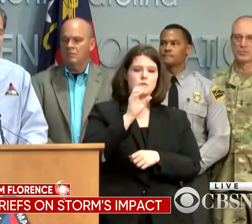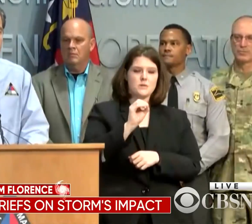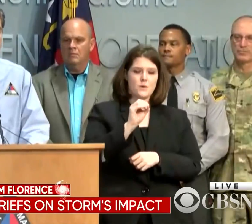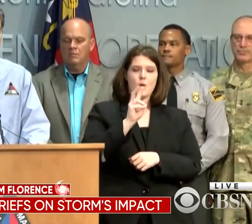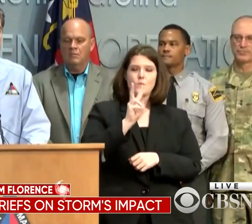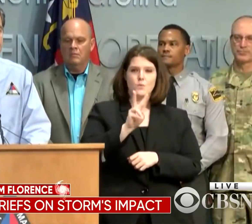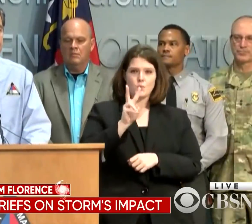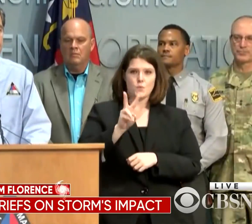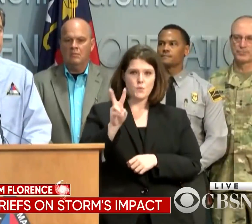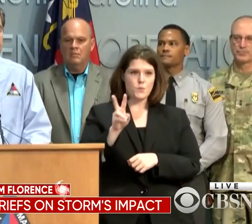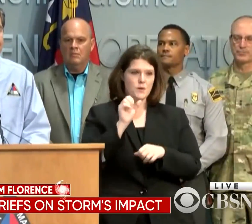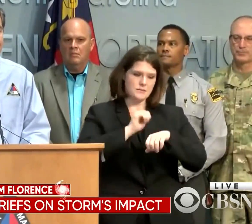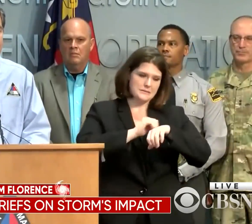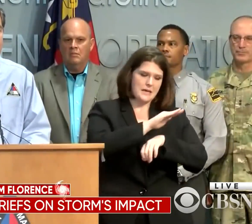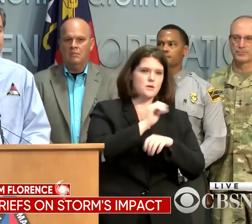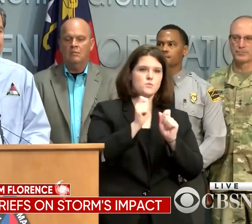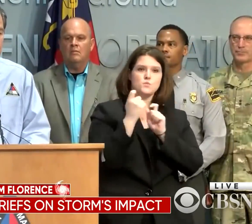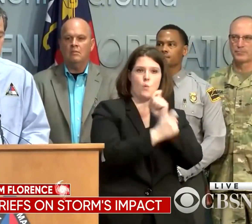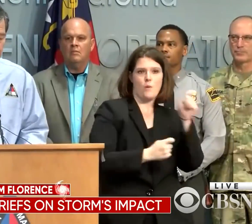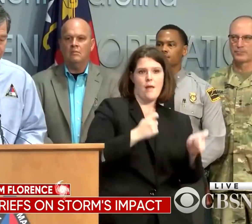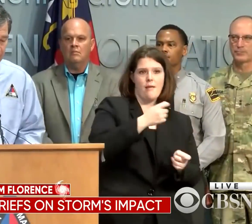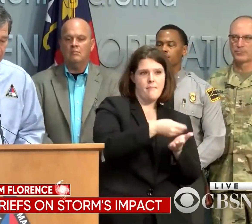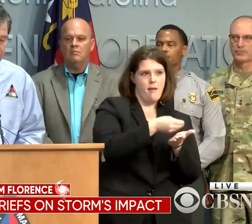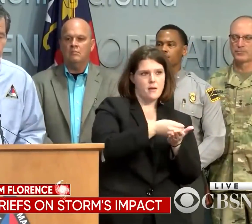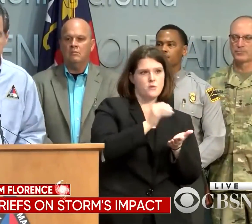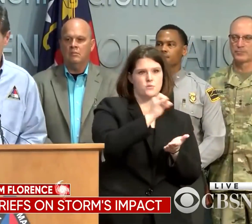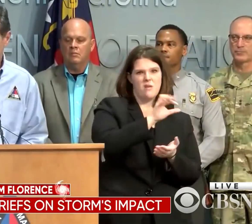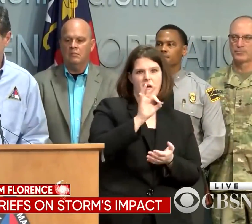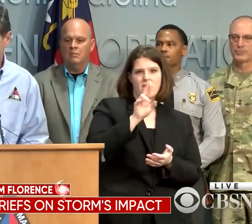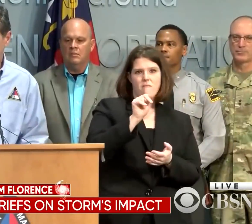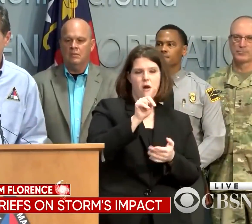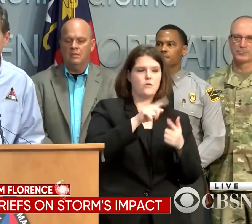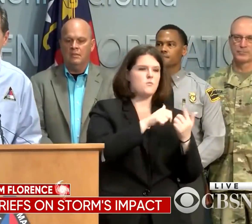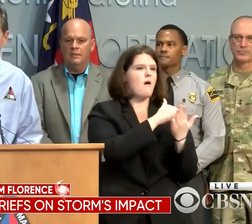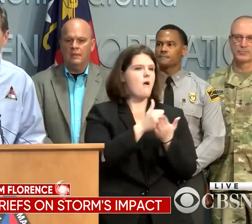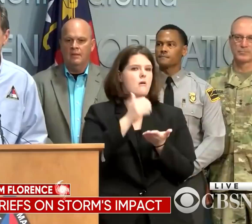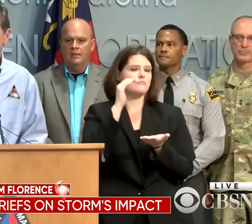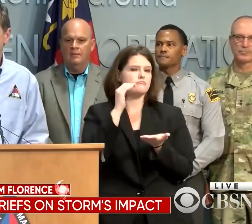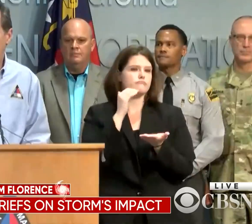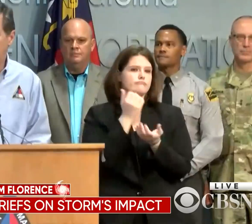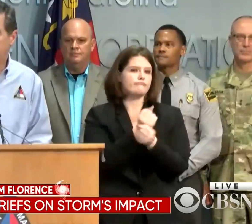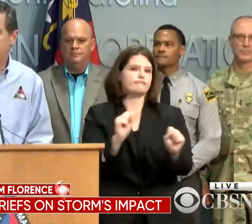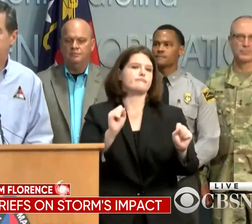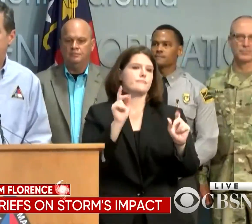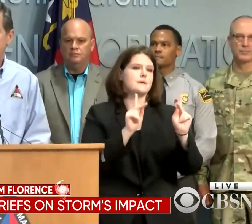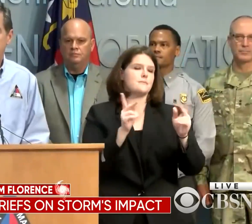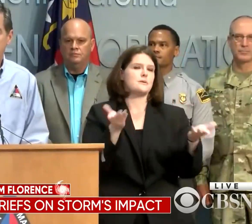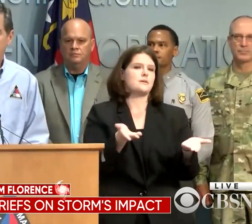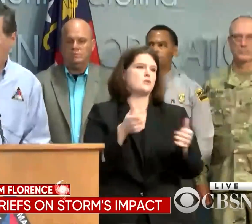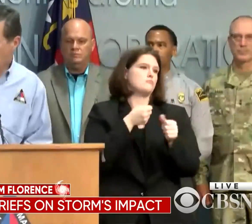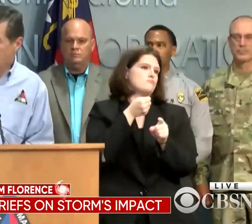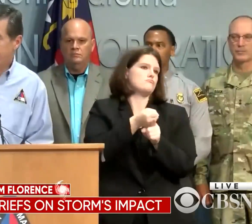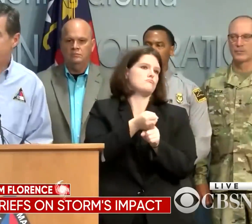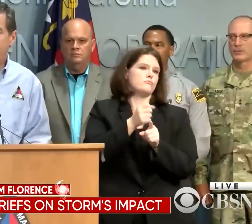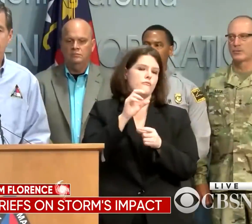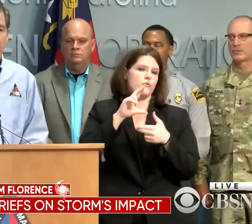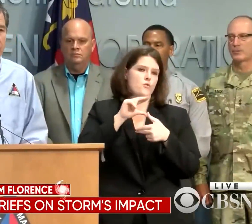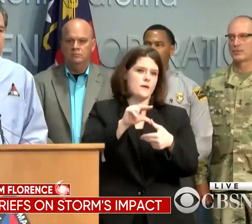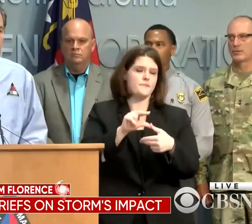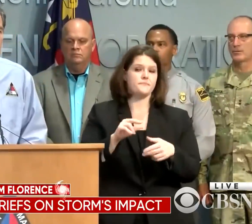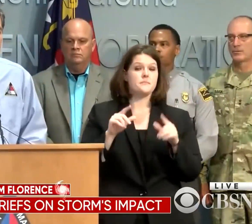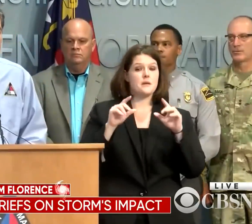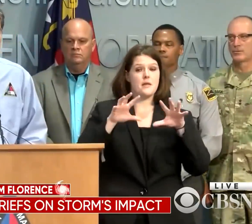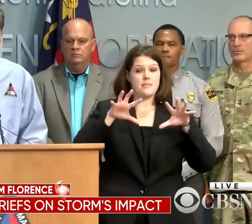20222. This relief fund is available to people in North Carolina who need the help. Our whole team